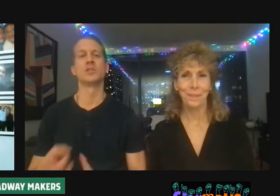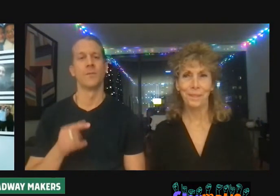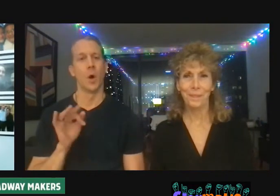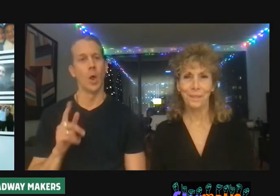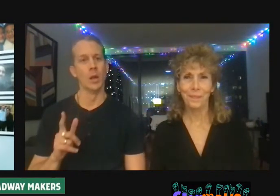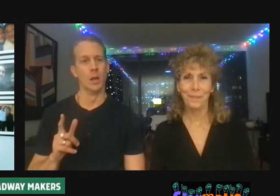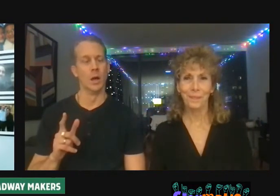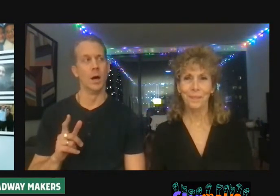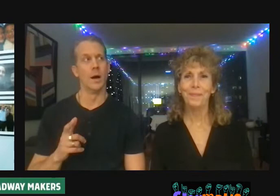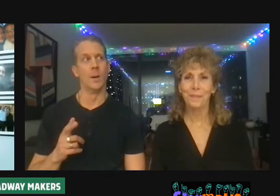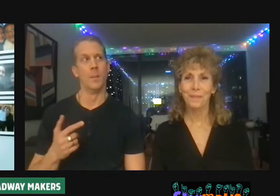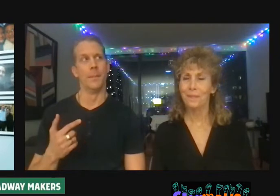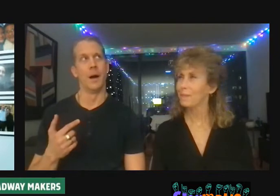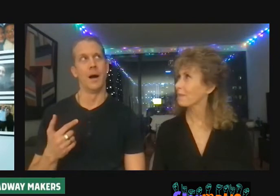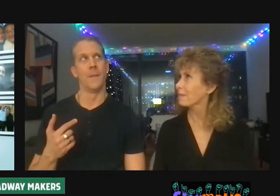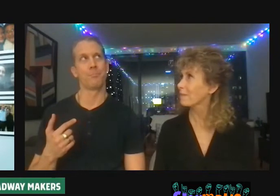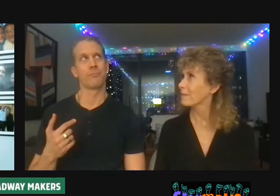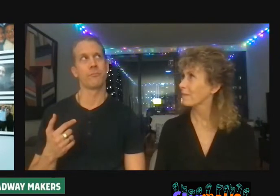First of all,